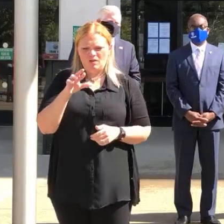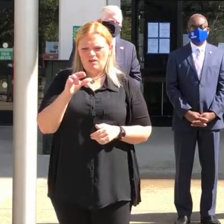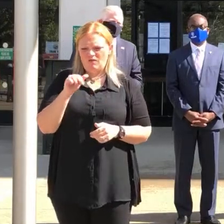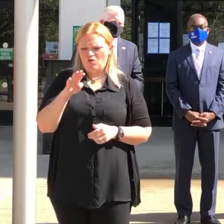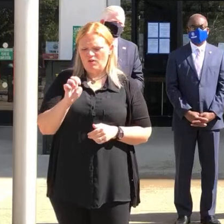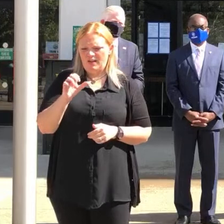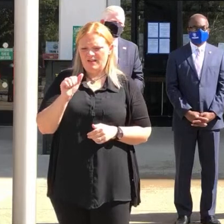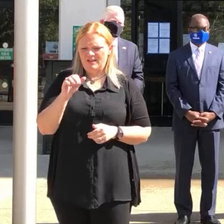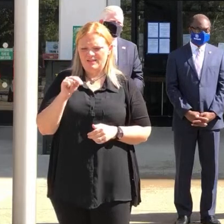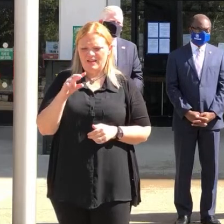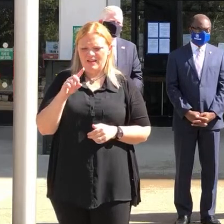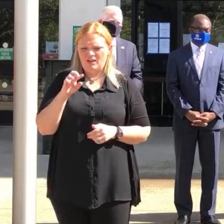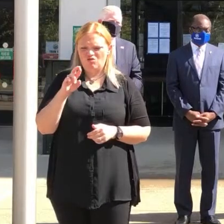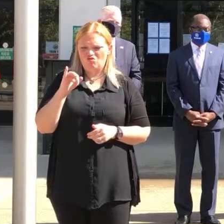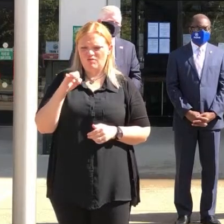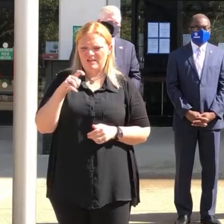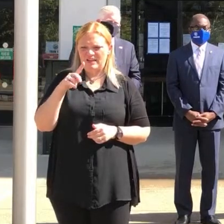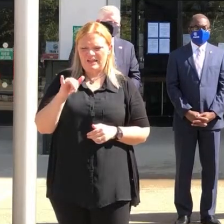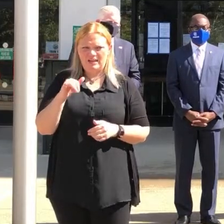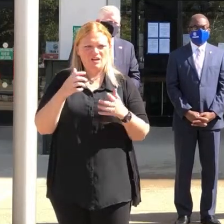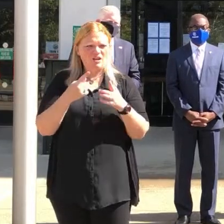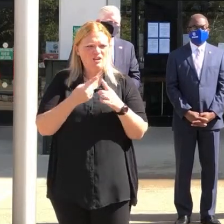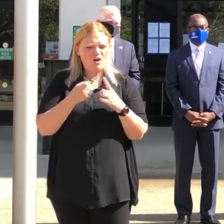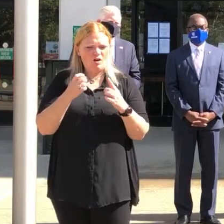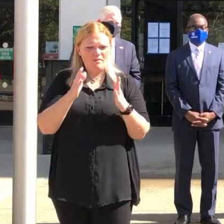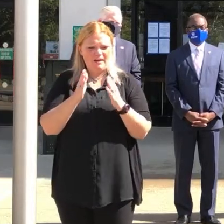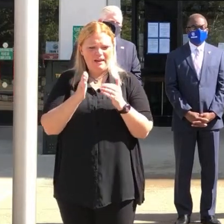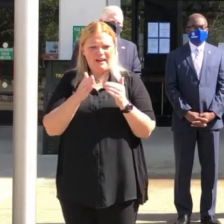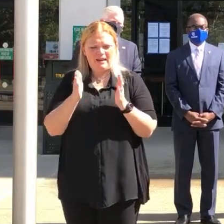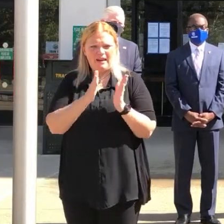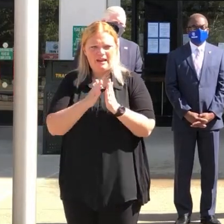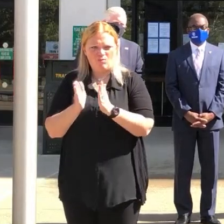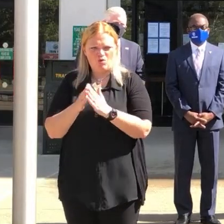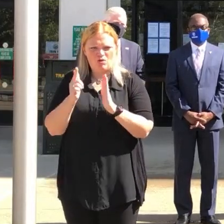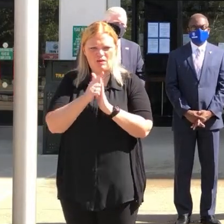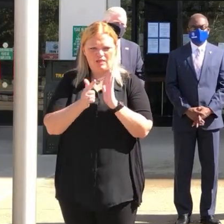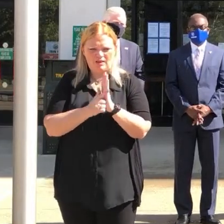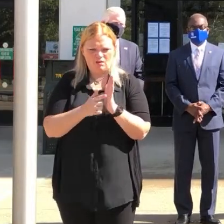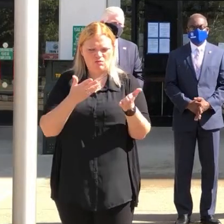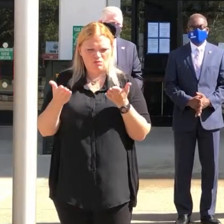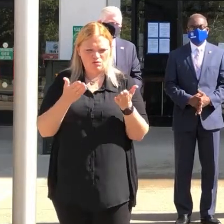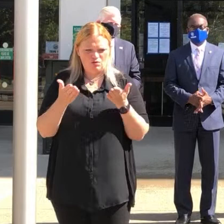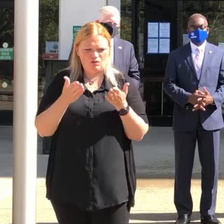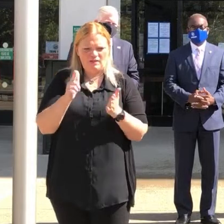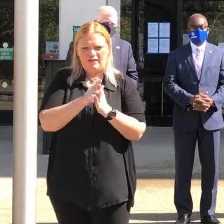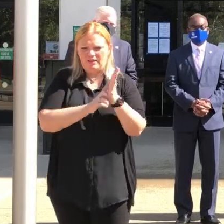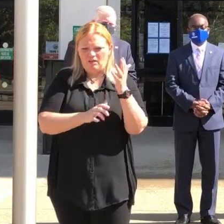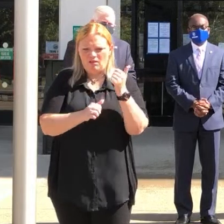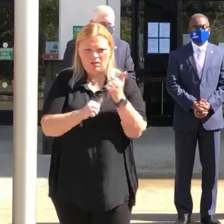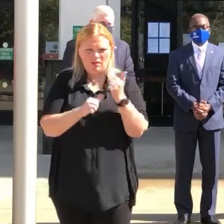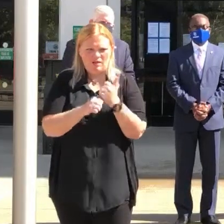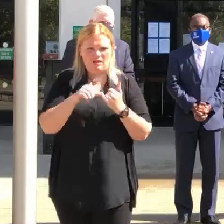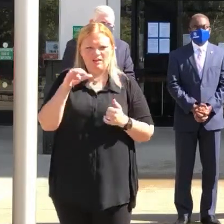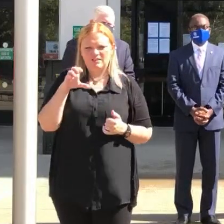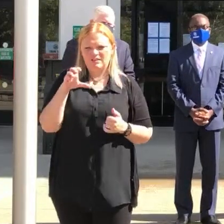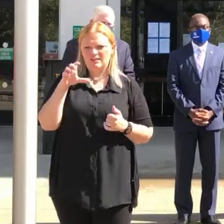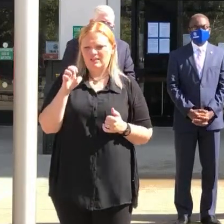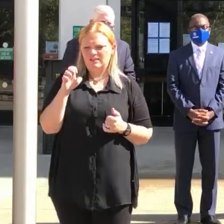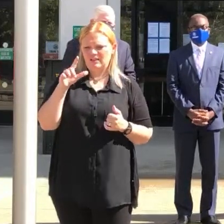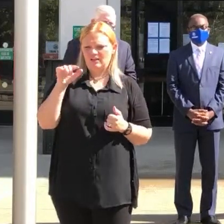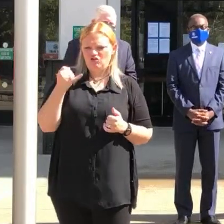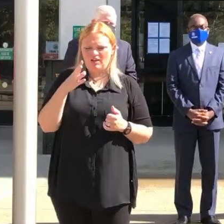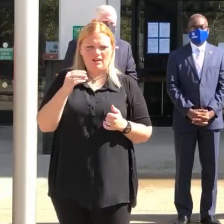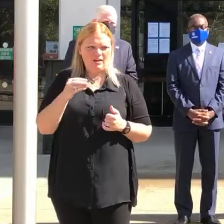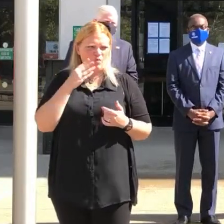Andrietti from Neighborhood Legal Services, the Volunteer Lawyer Project, Legal Aid Bureau, CELJ, and